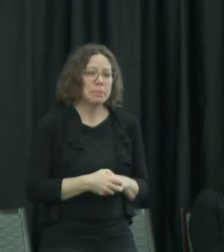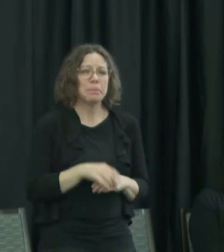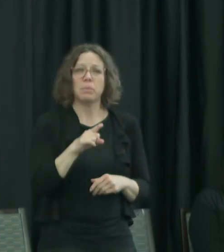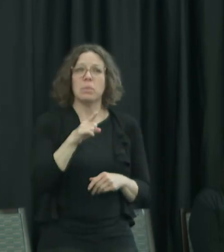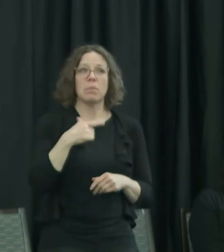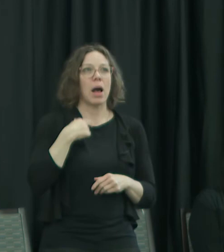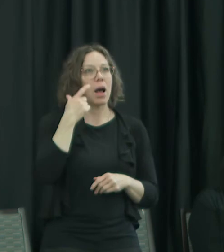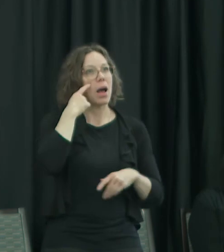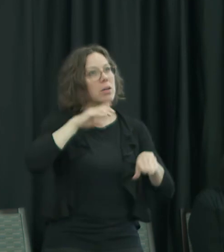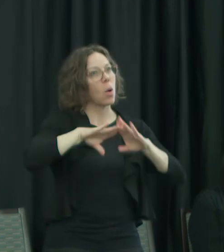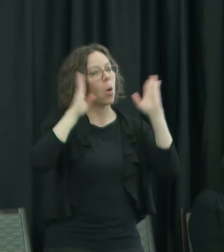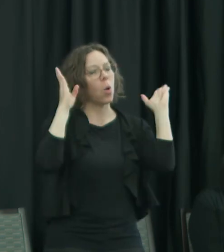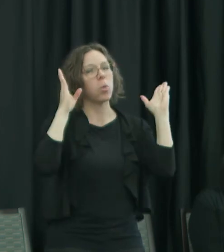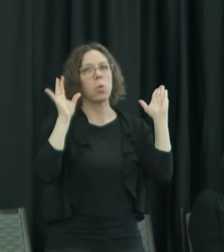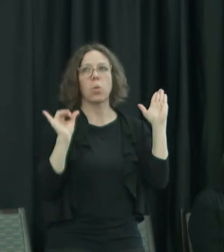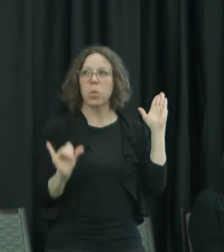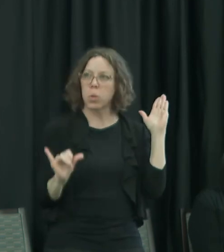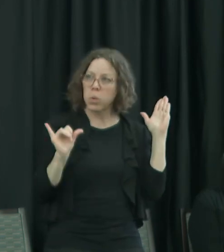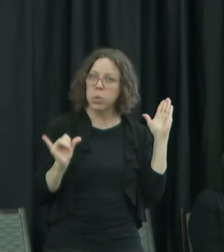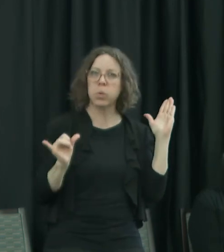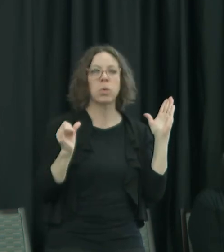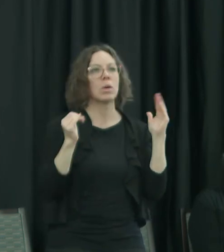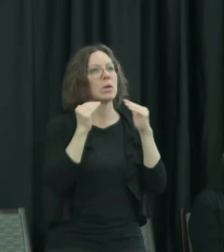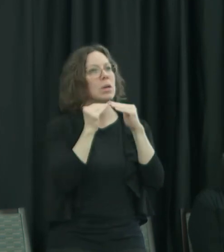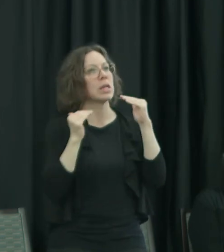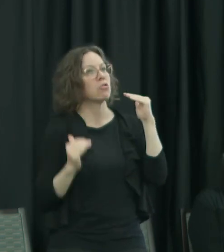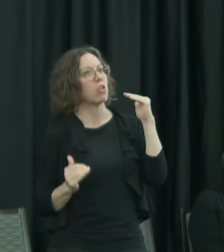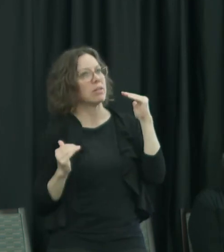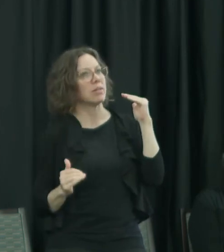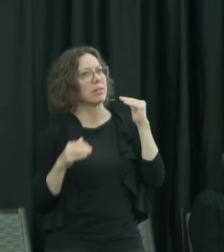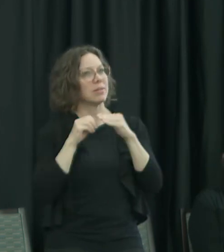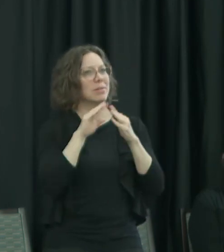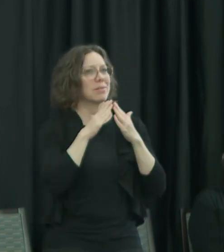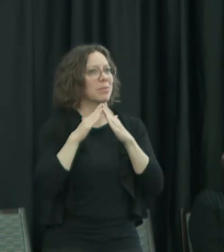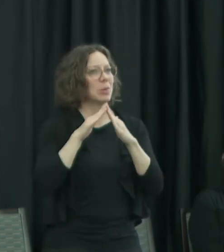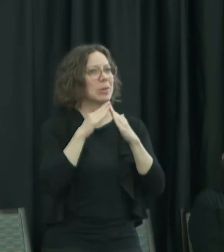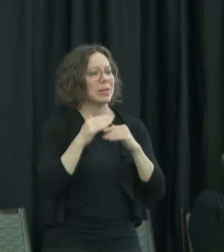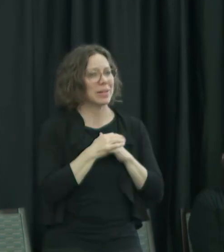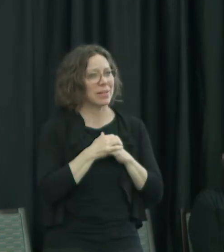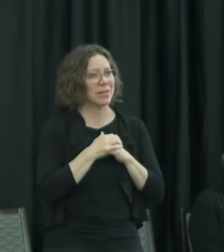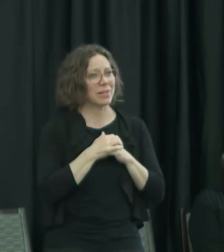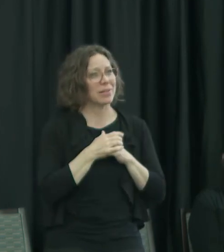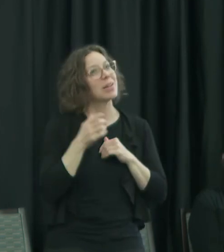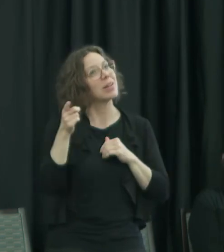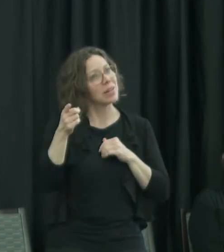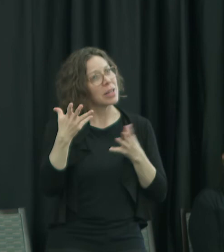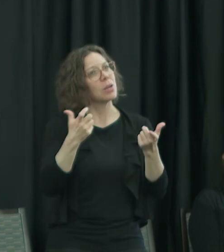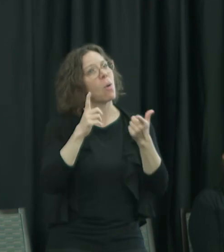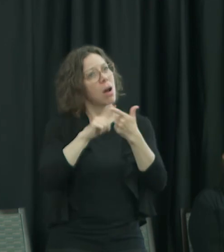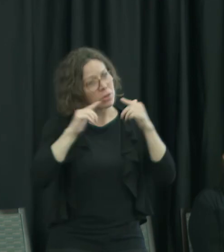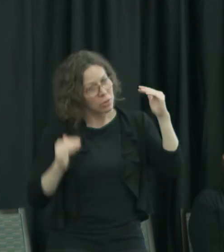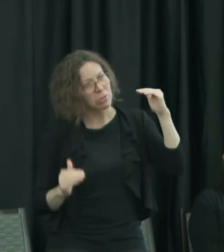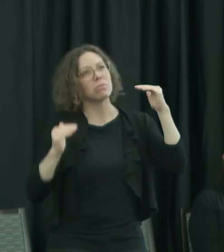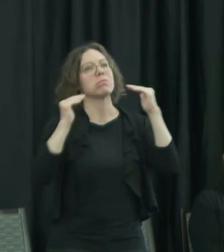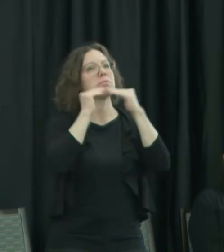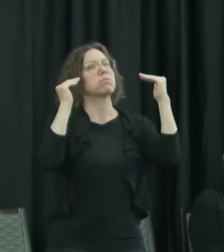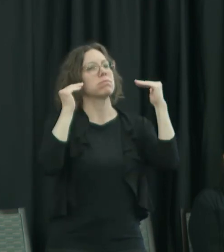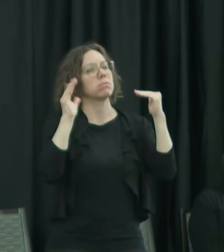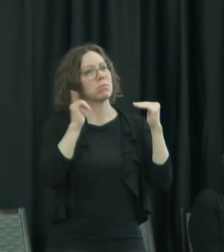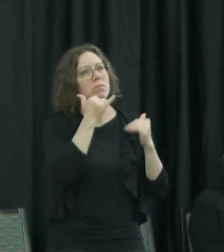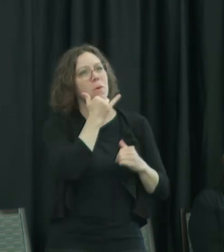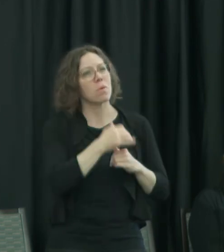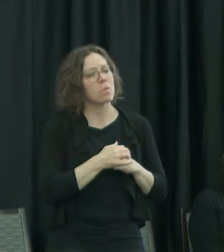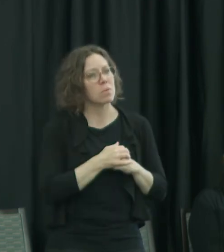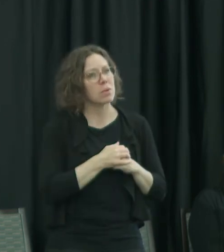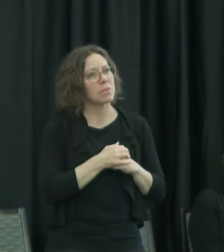opened my eyes to many of the injustices that sadly occur in our communities, but he seeks to right the wrong. I